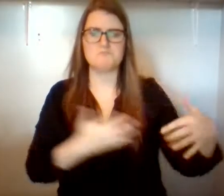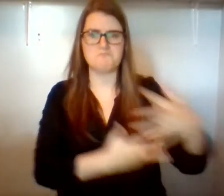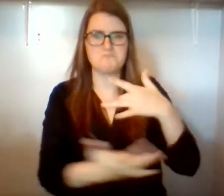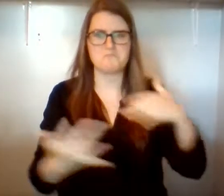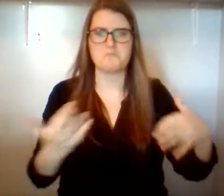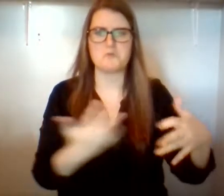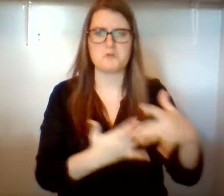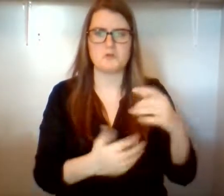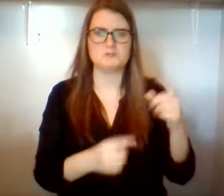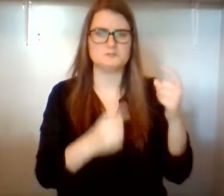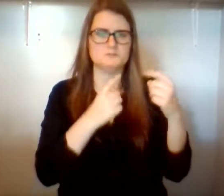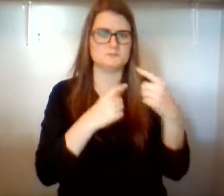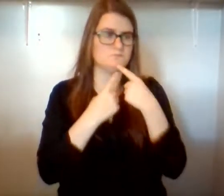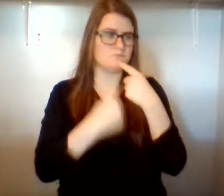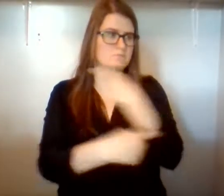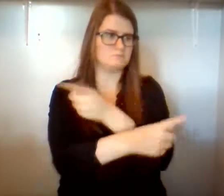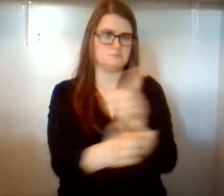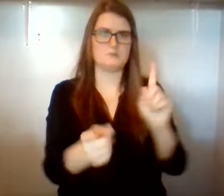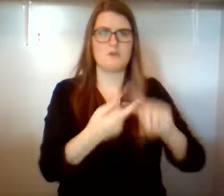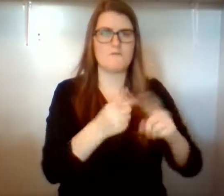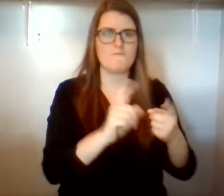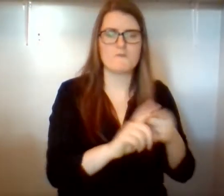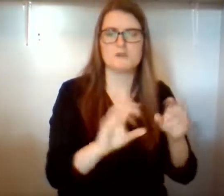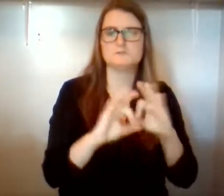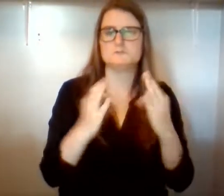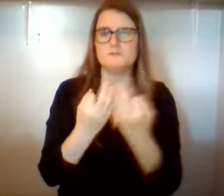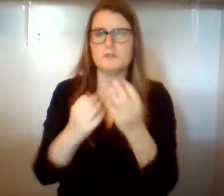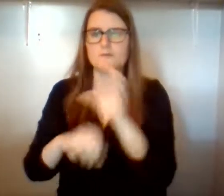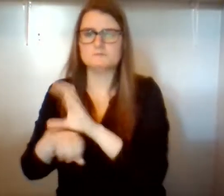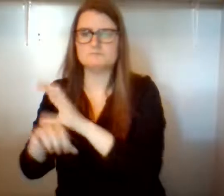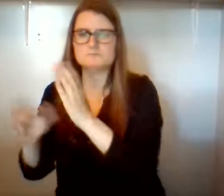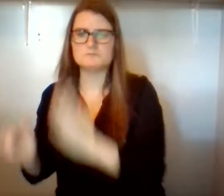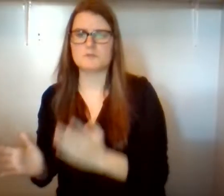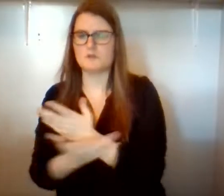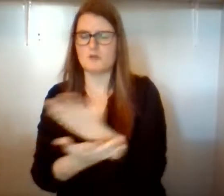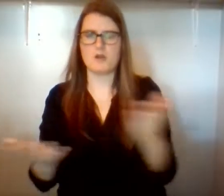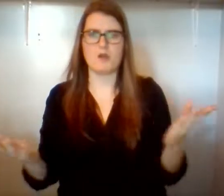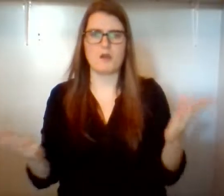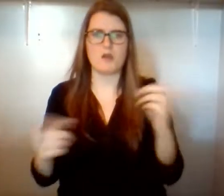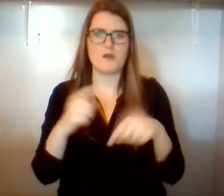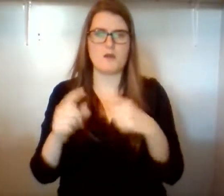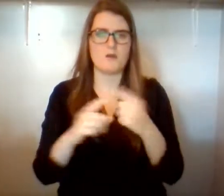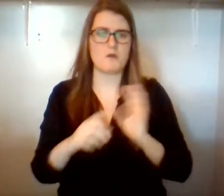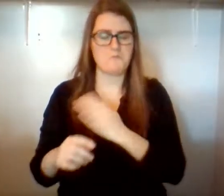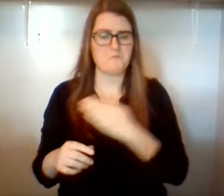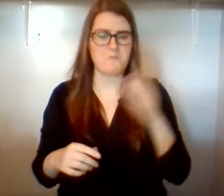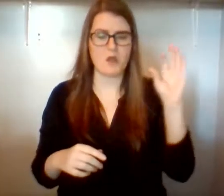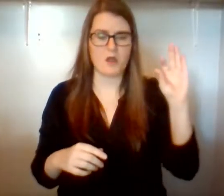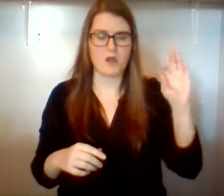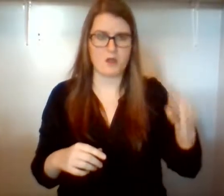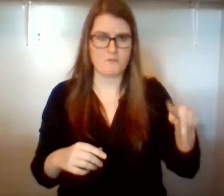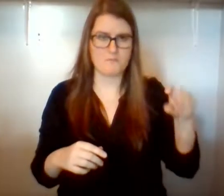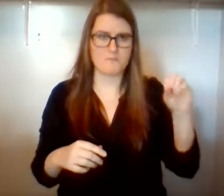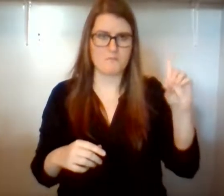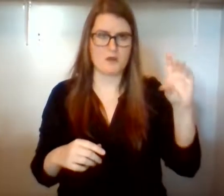into this podcast. What an honor to be a part of this team and to be working on this podcast. Thank you, listeners, for making this